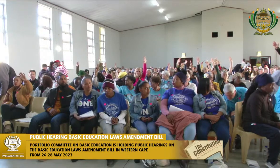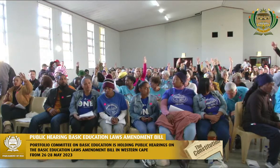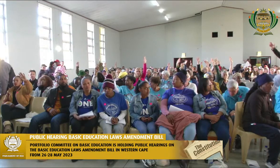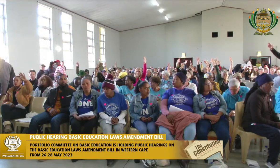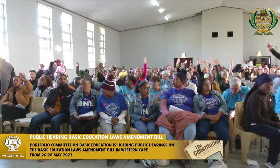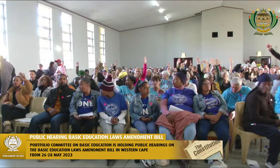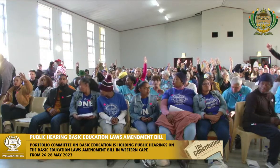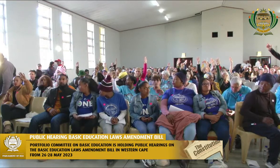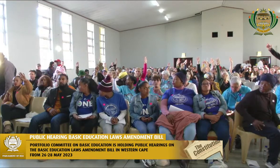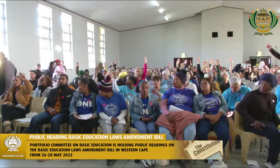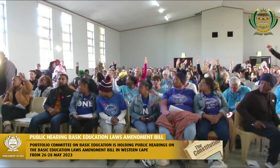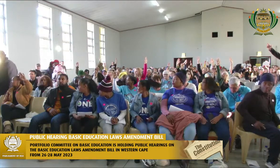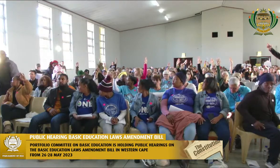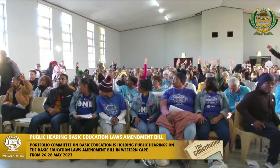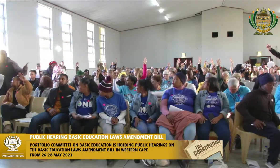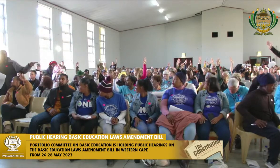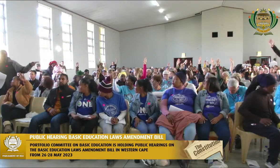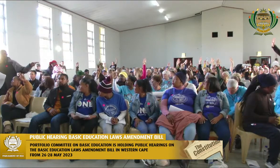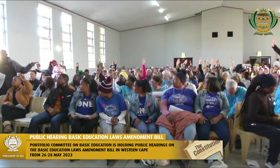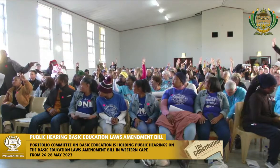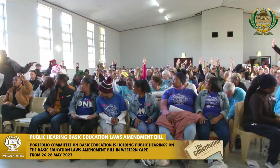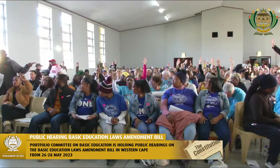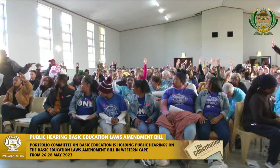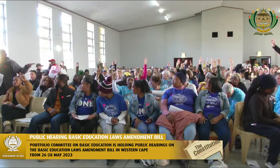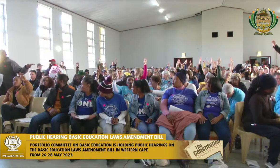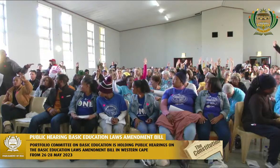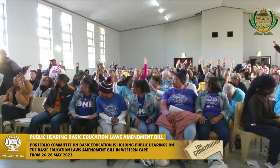Is he going to speak? Are you coming to speak?